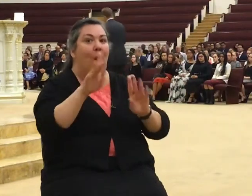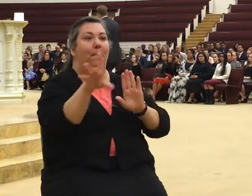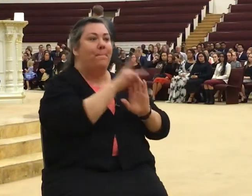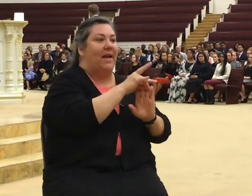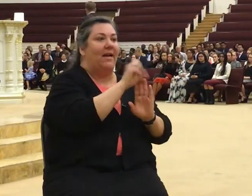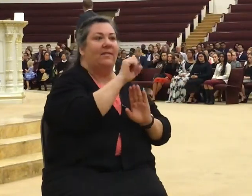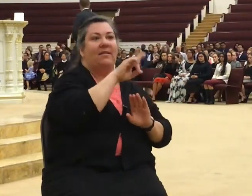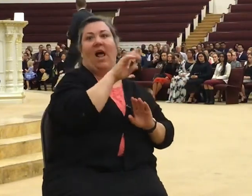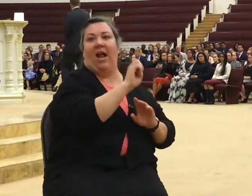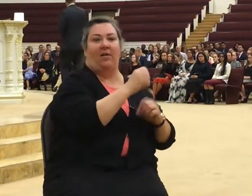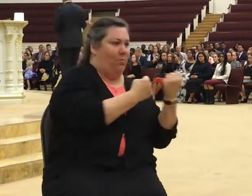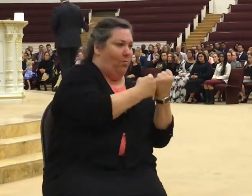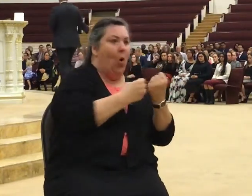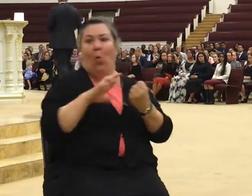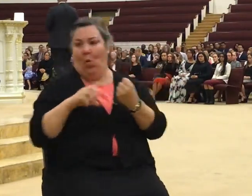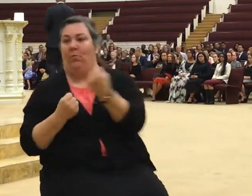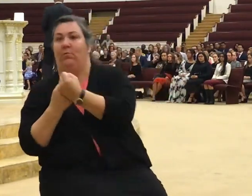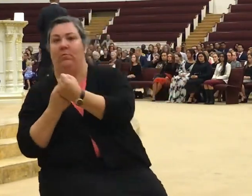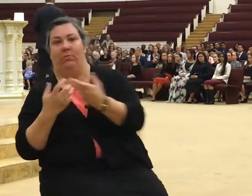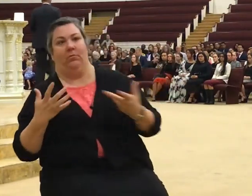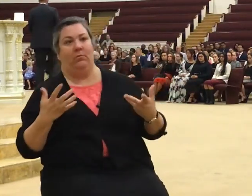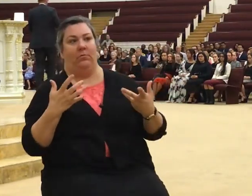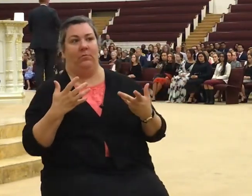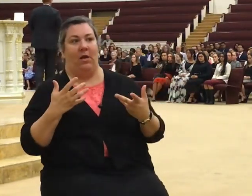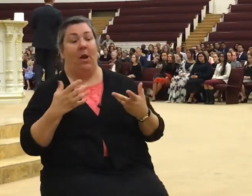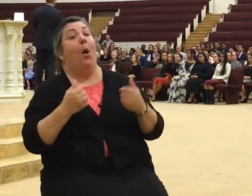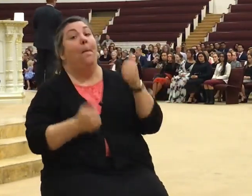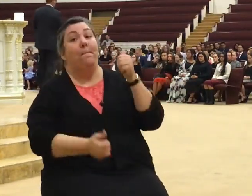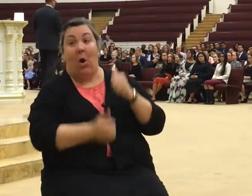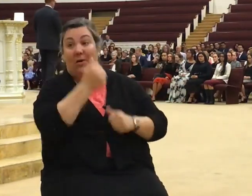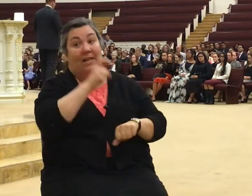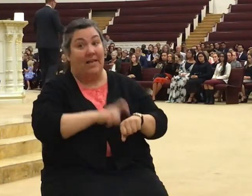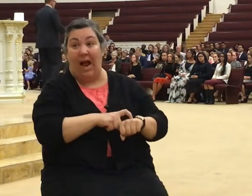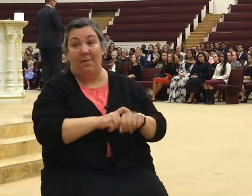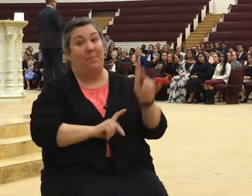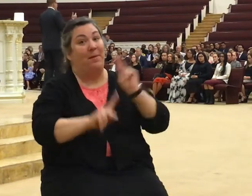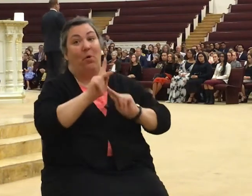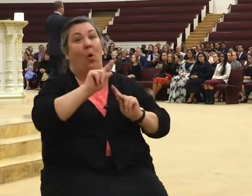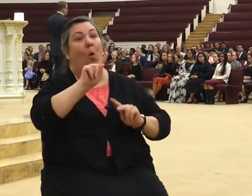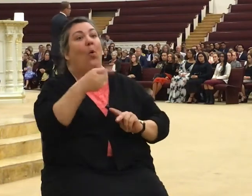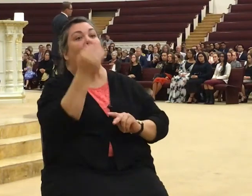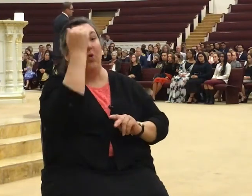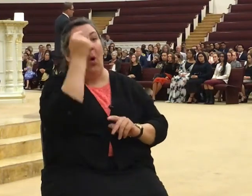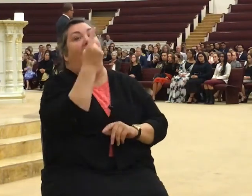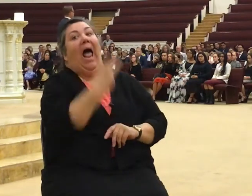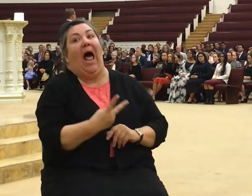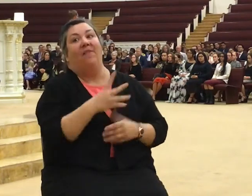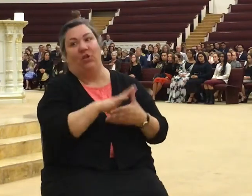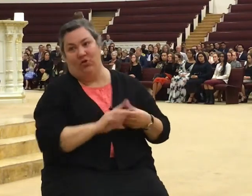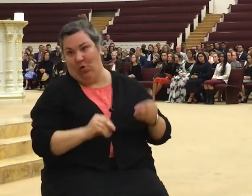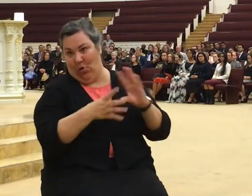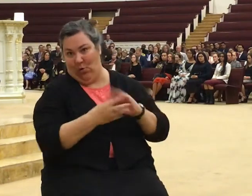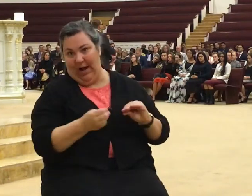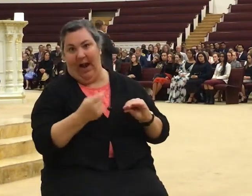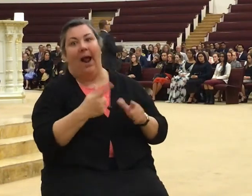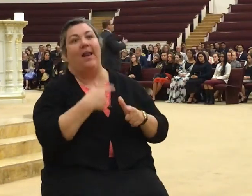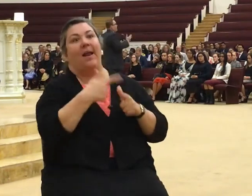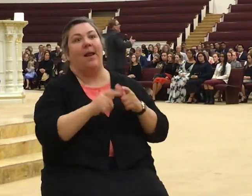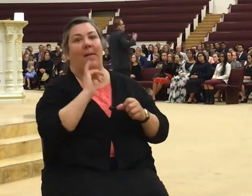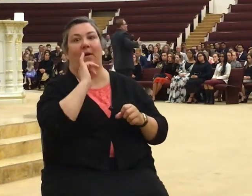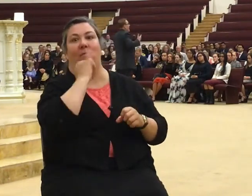And they say, well, they don't know the story. Half the time they don't know half the story. And they make foolish choices and foolish decisions. And